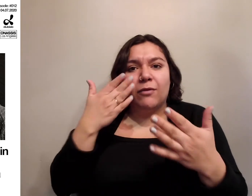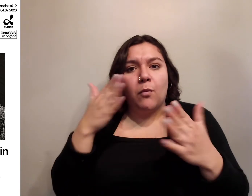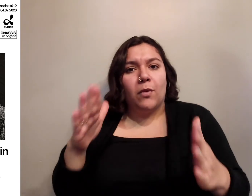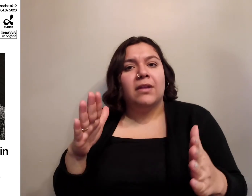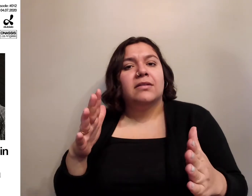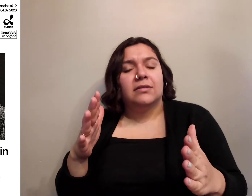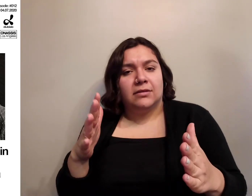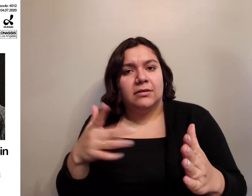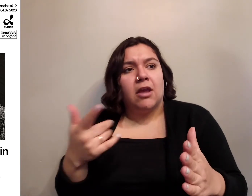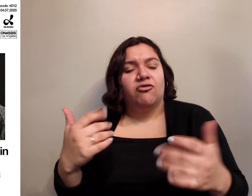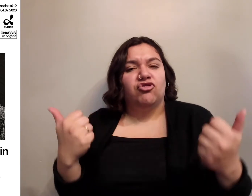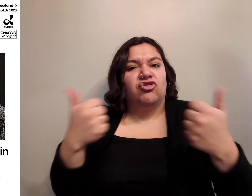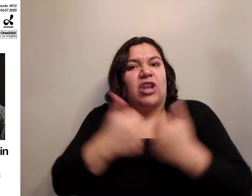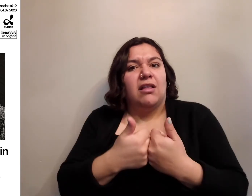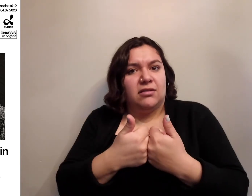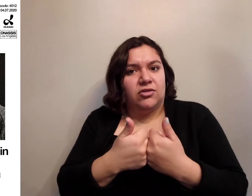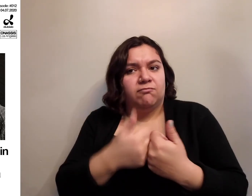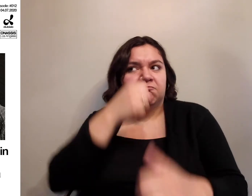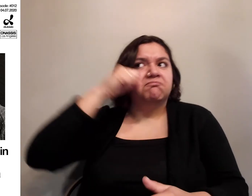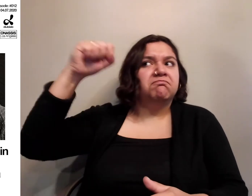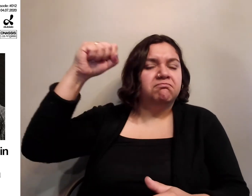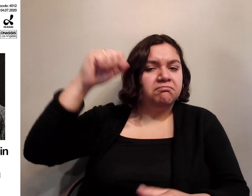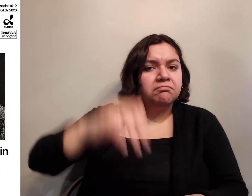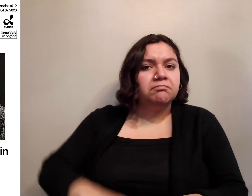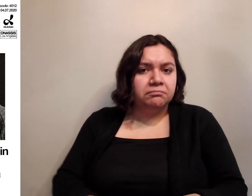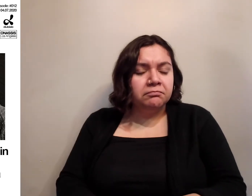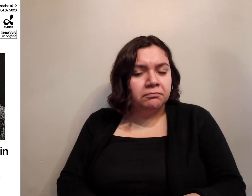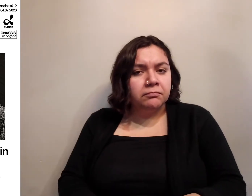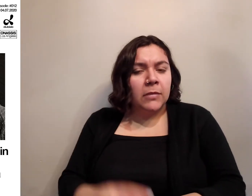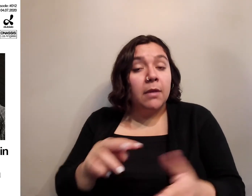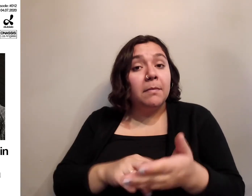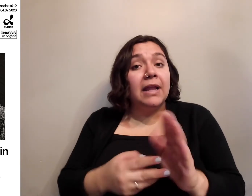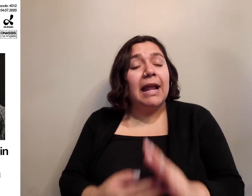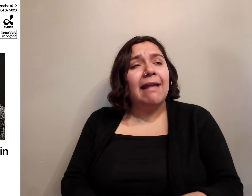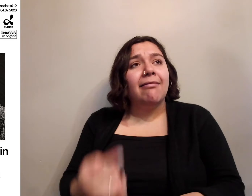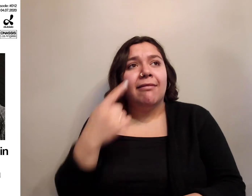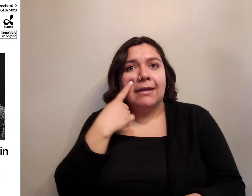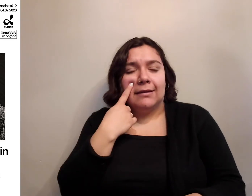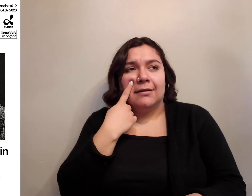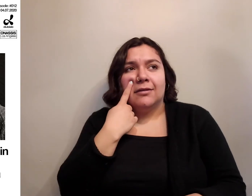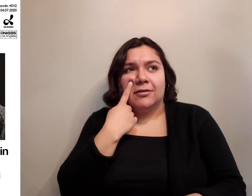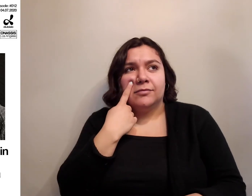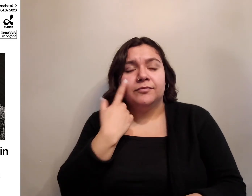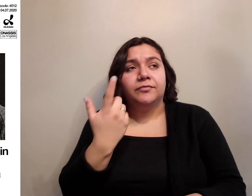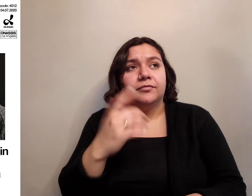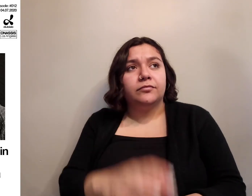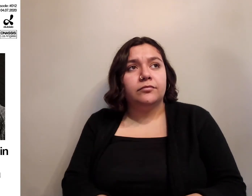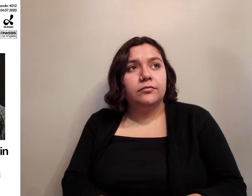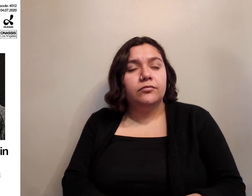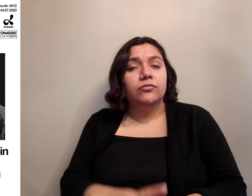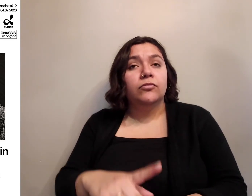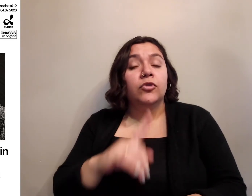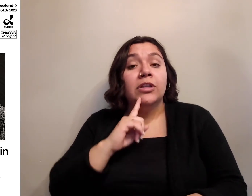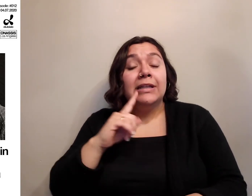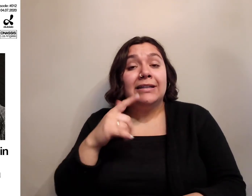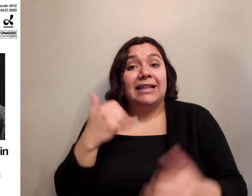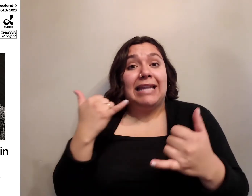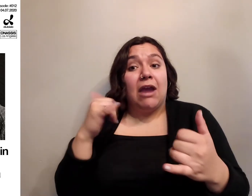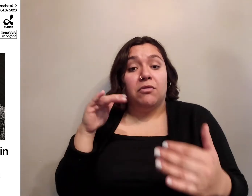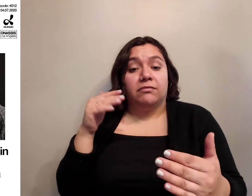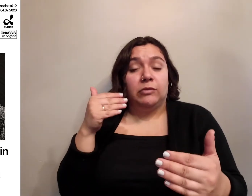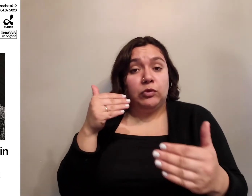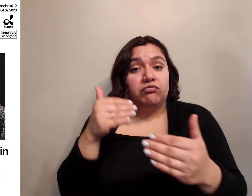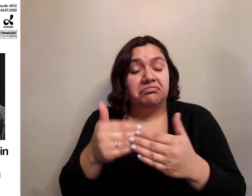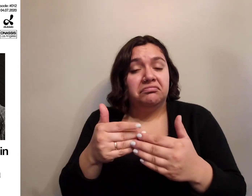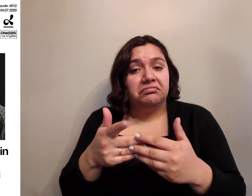ways of challenging. And so I think that we're in a similar situation